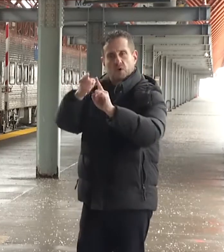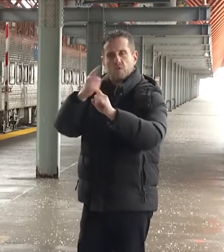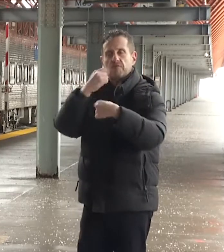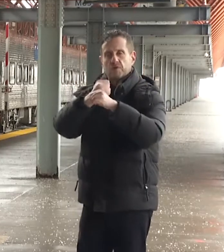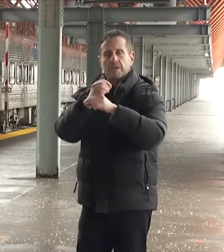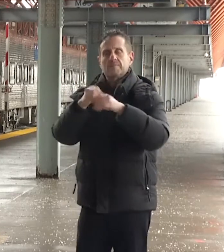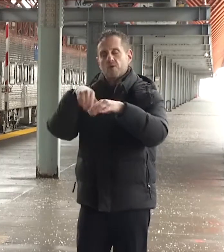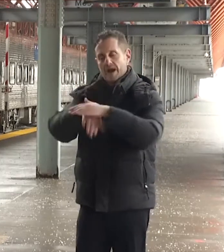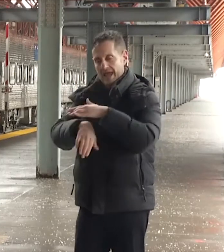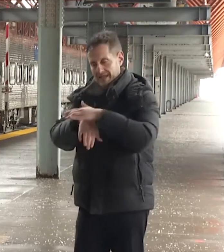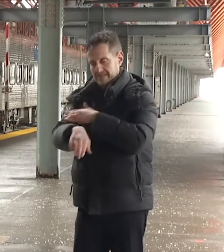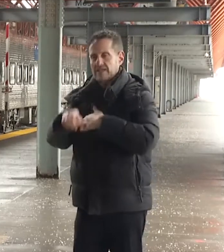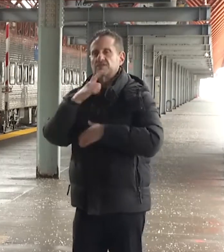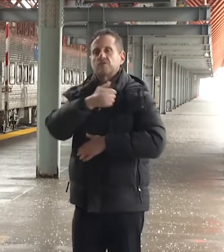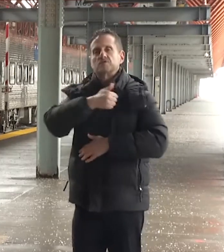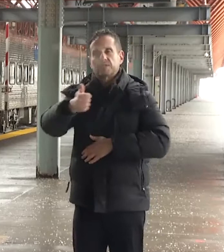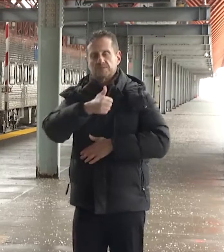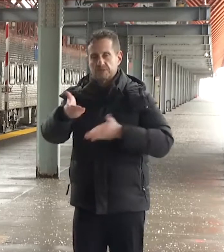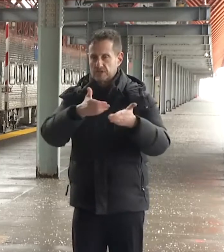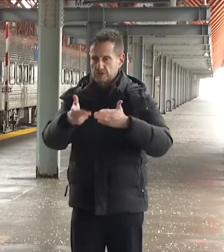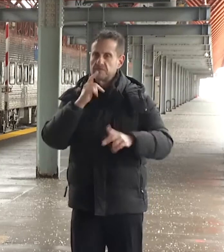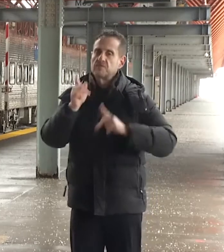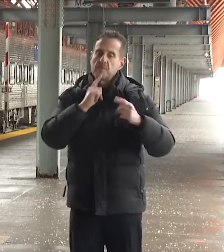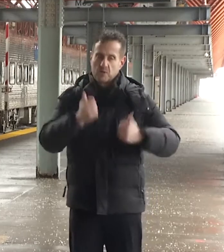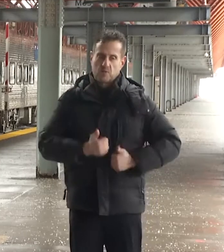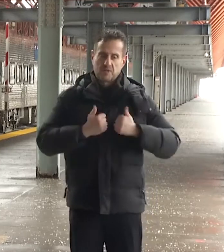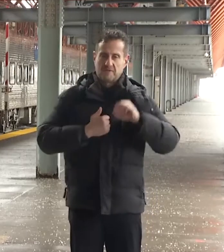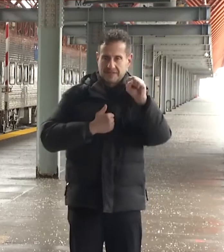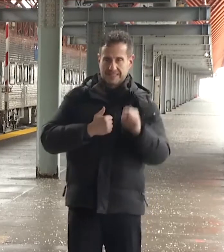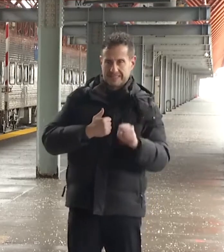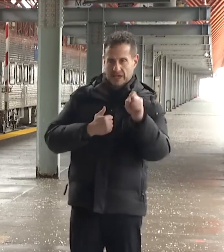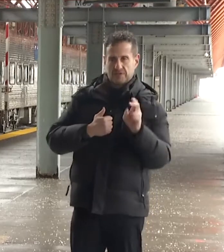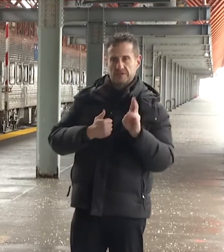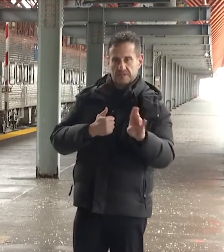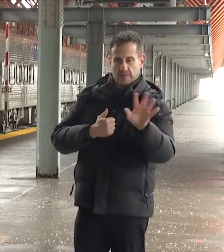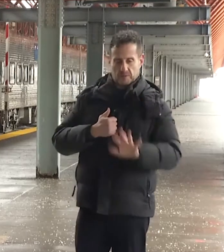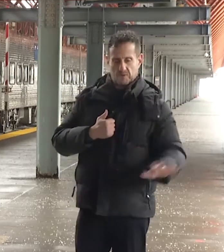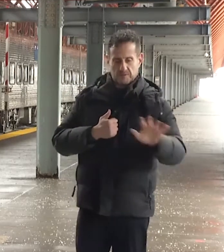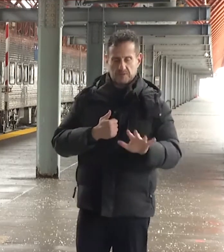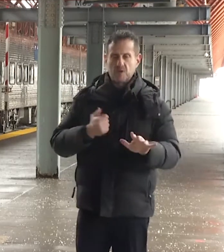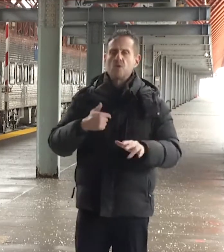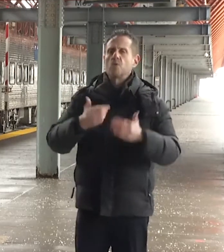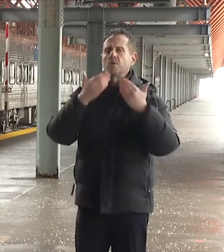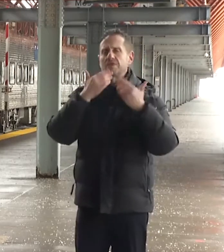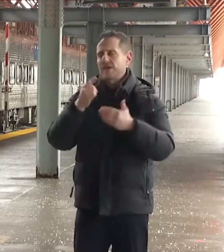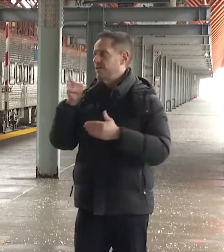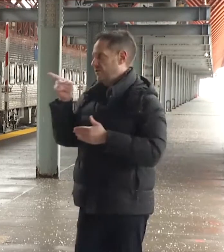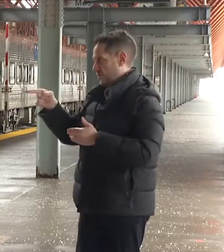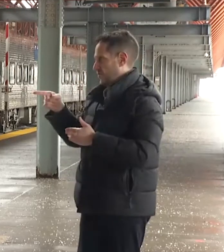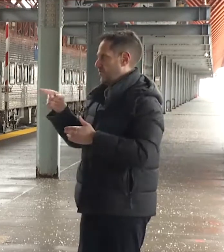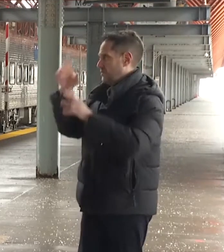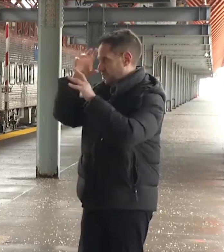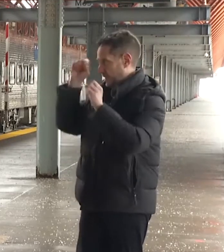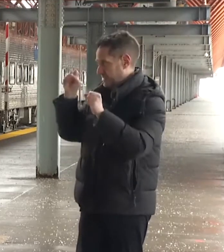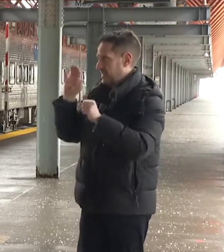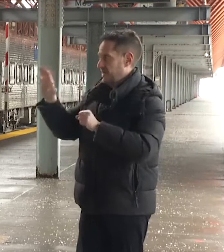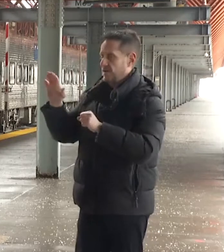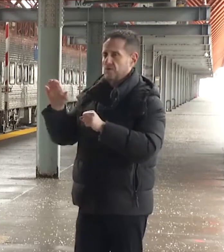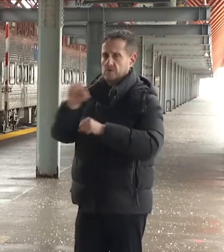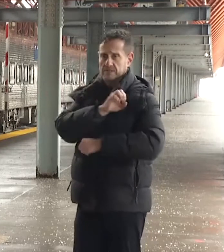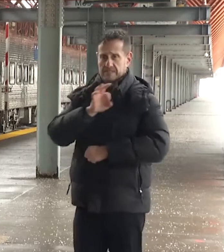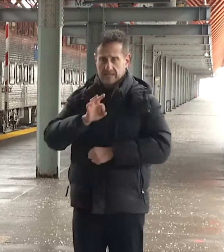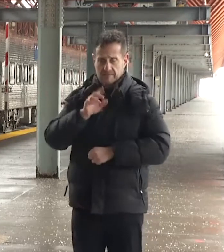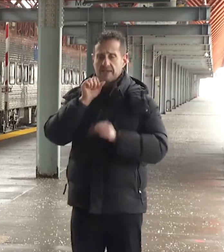and enhanced service for residents in the Southland. We're grateful for you, Madam President, and your administration